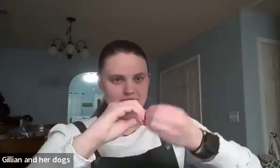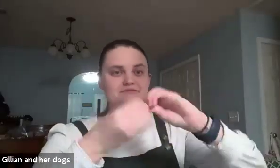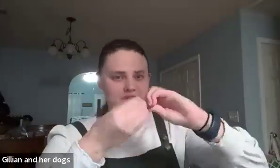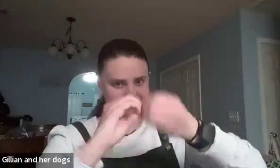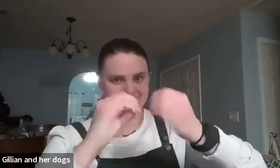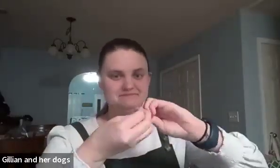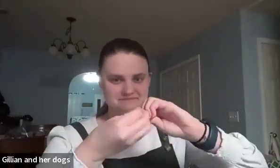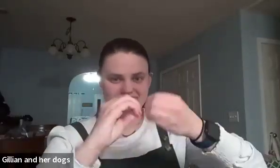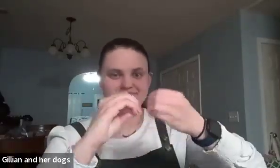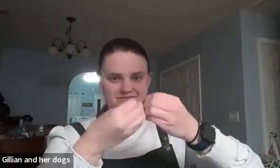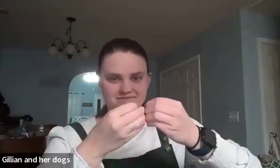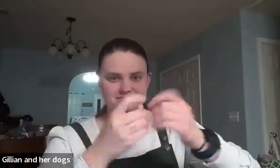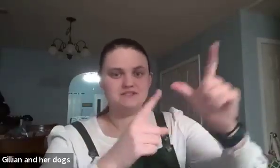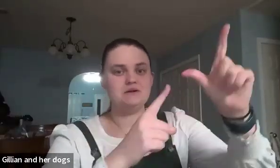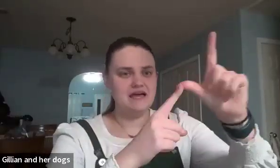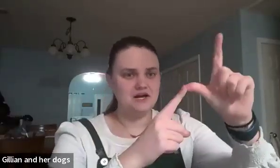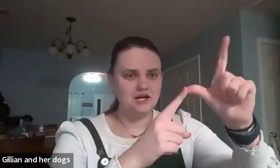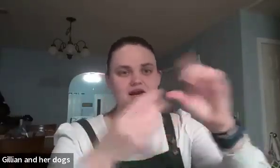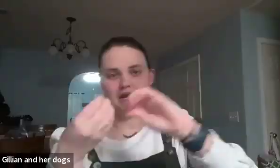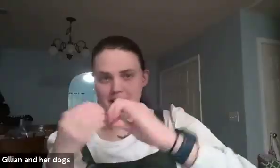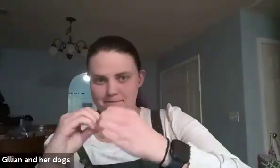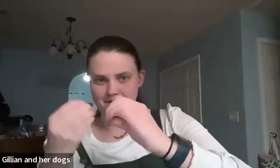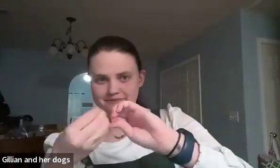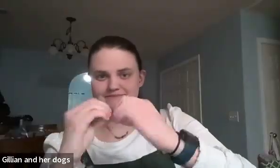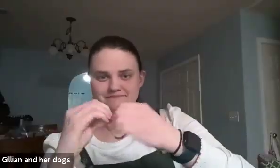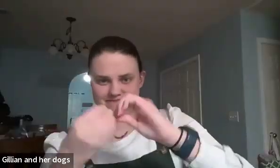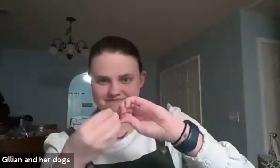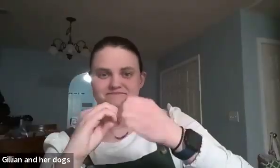number. Right. So letter, number.